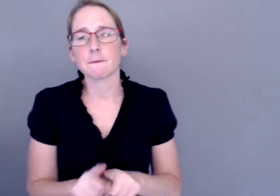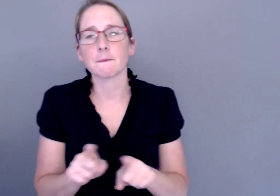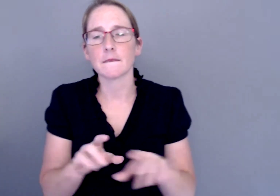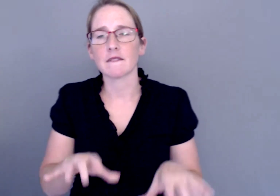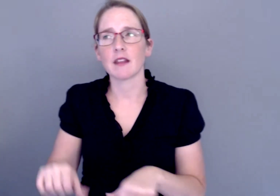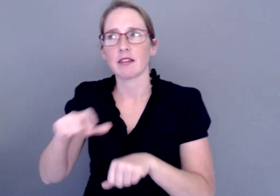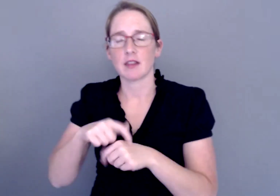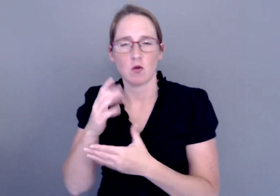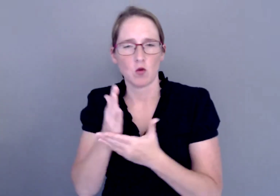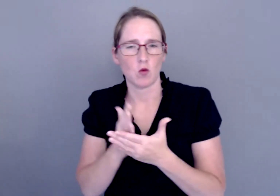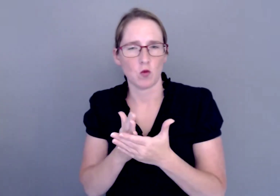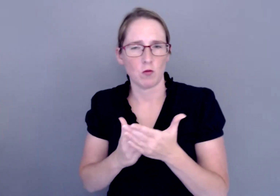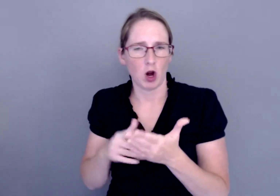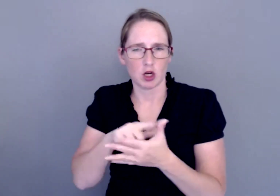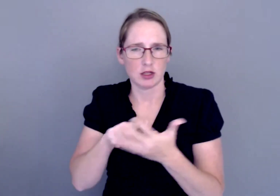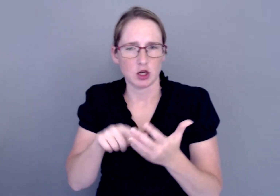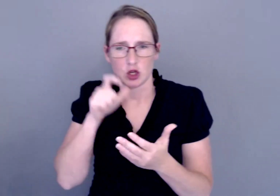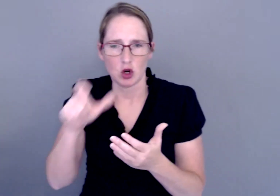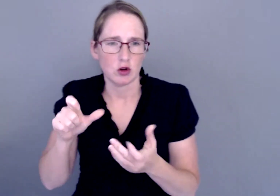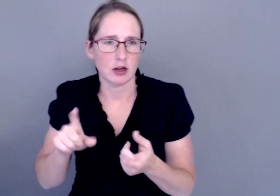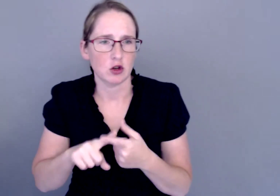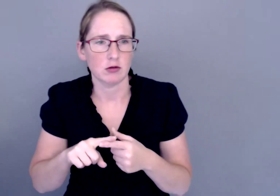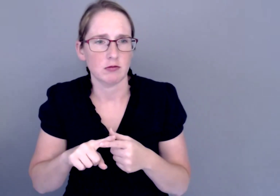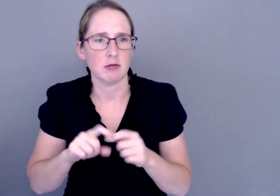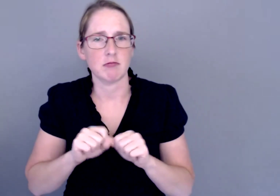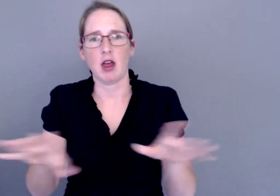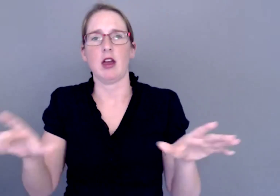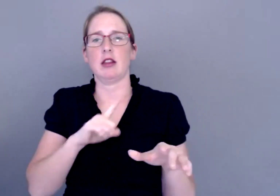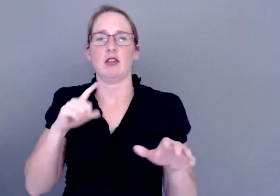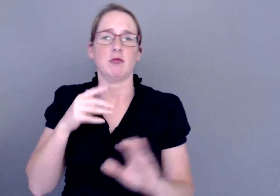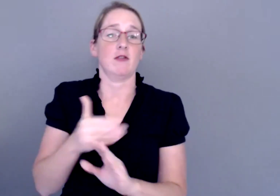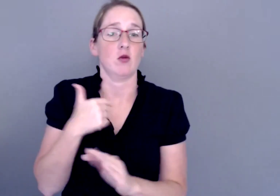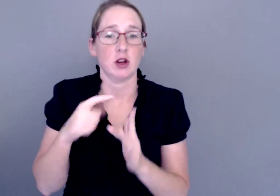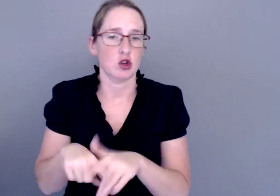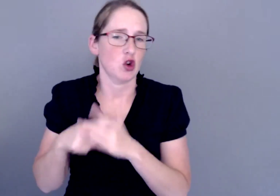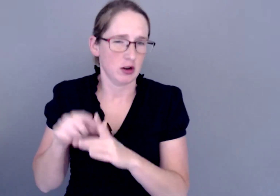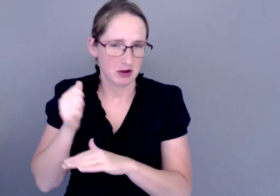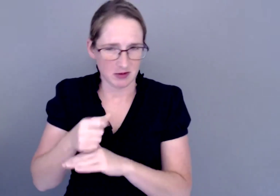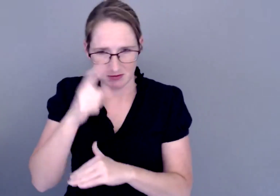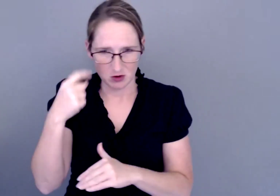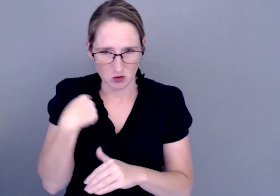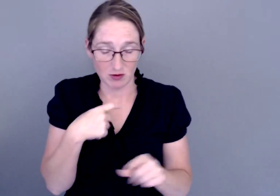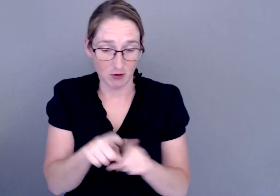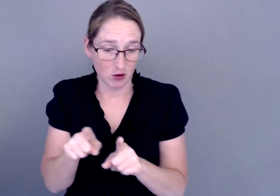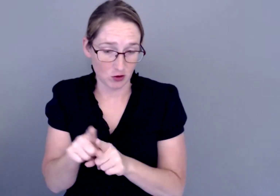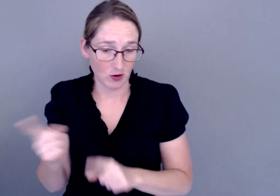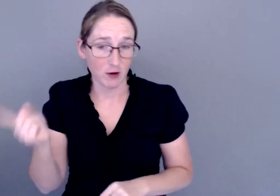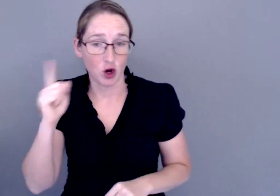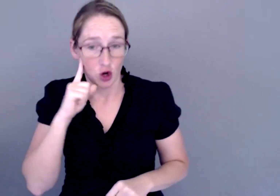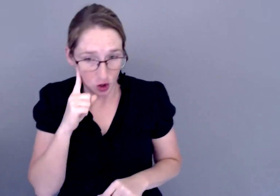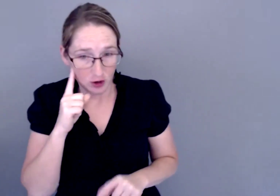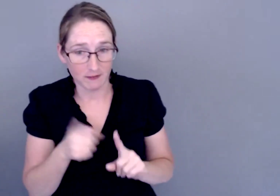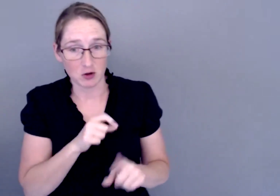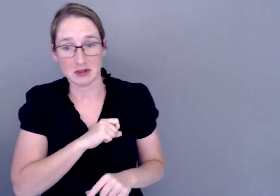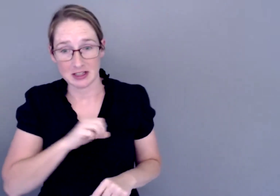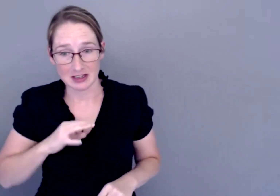don't need to be blessed by the legislature before we can begin implementation, because we have also heard both from